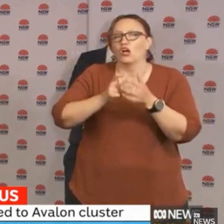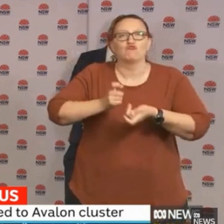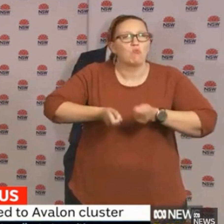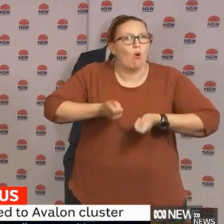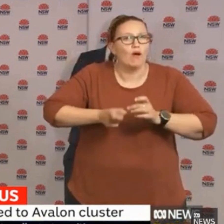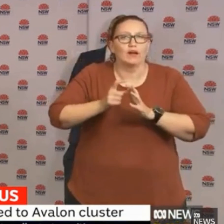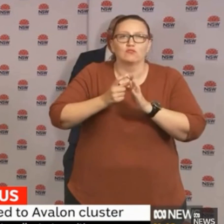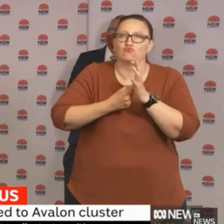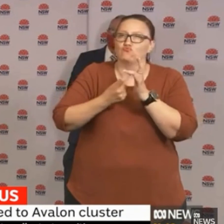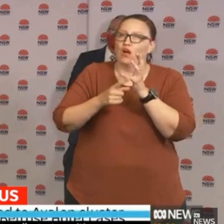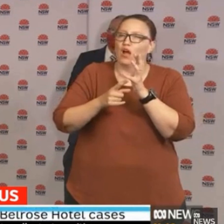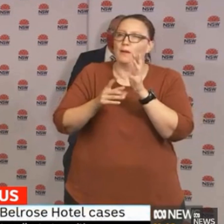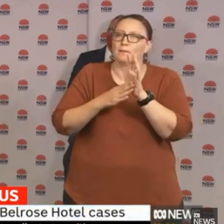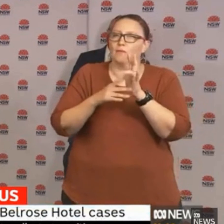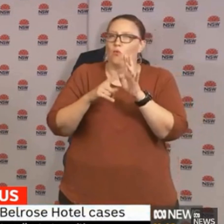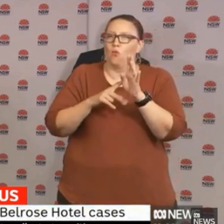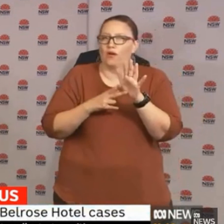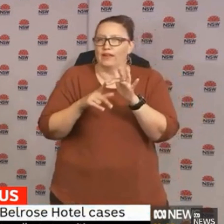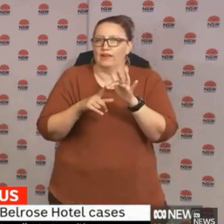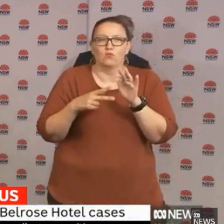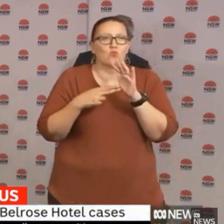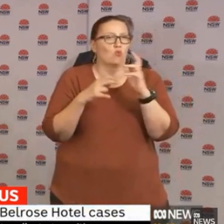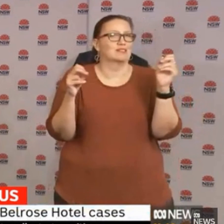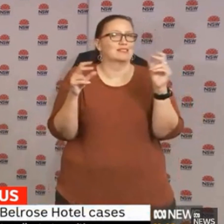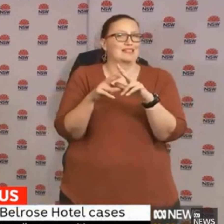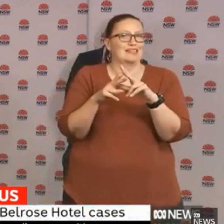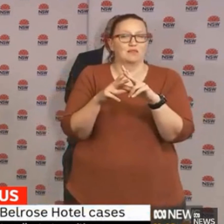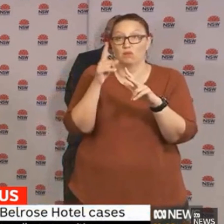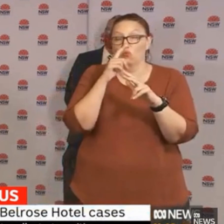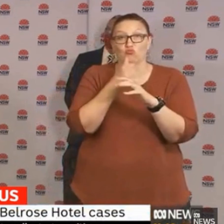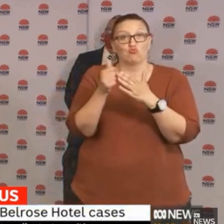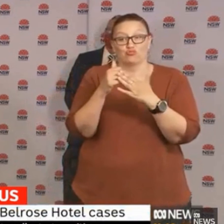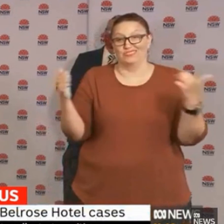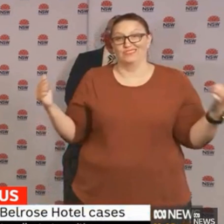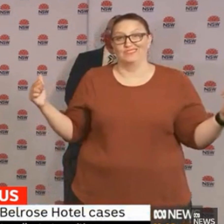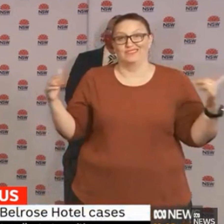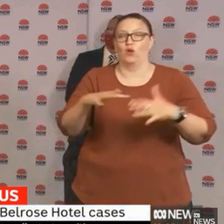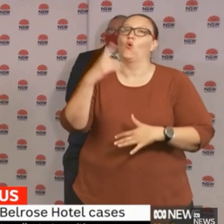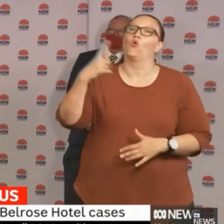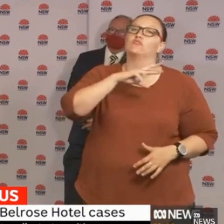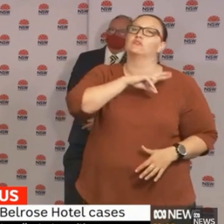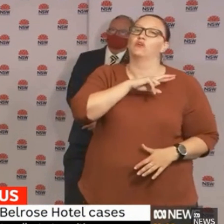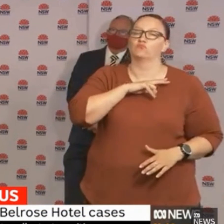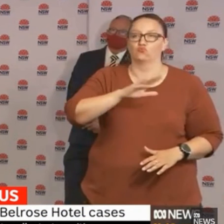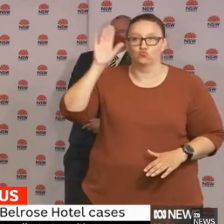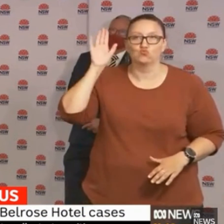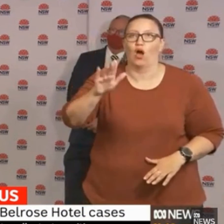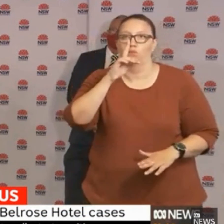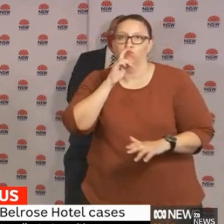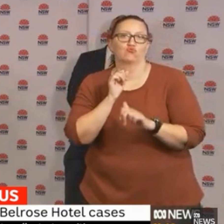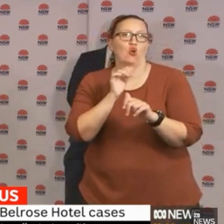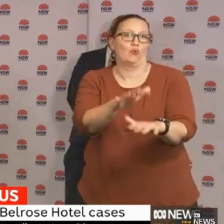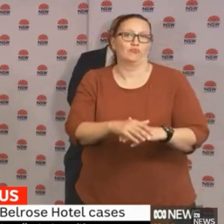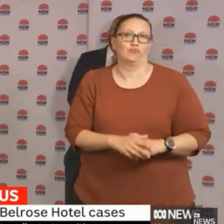We're talking a lot of people would normally be there. So whose job will it be to enforce no one's to go to those areas?